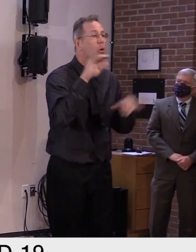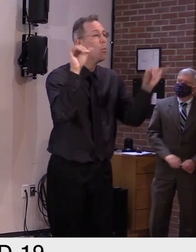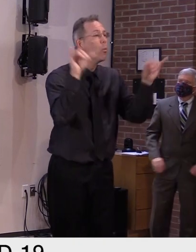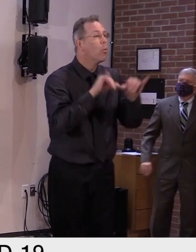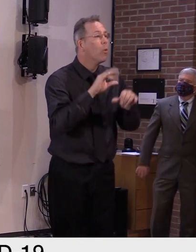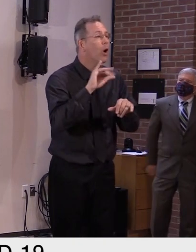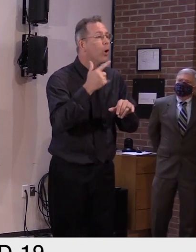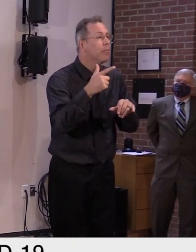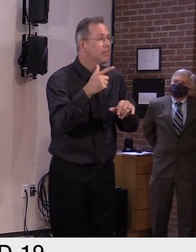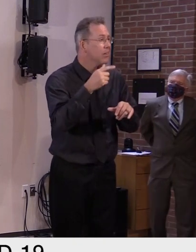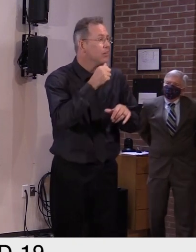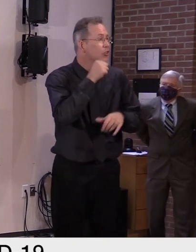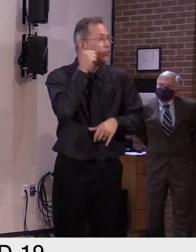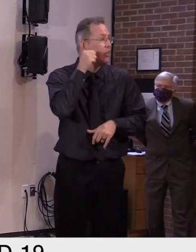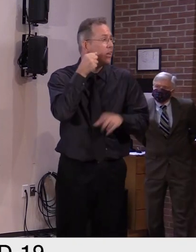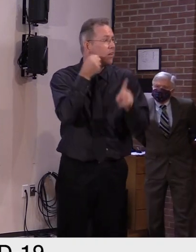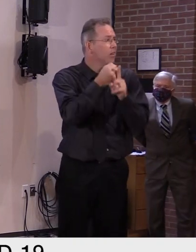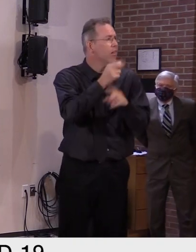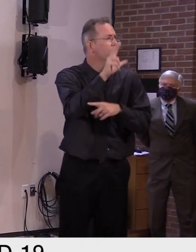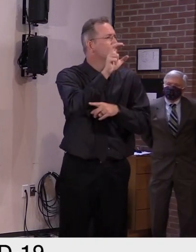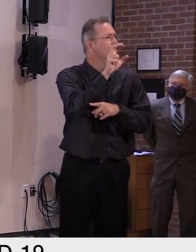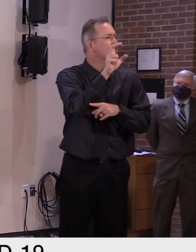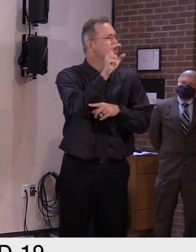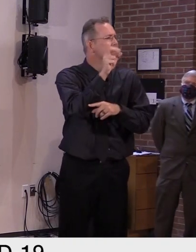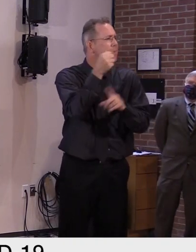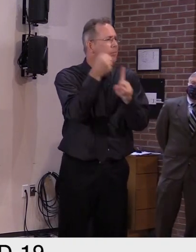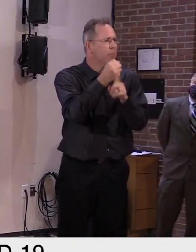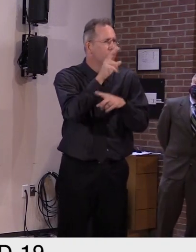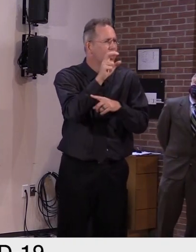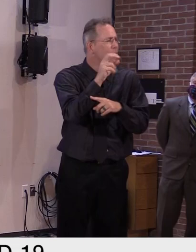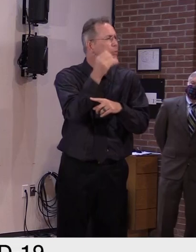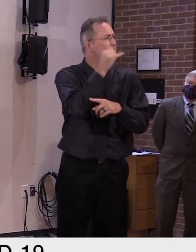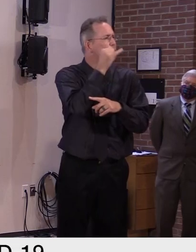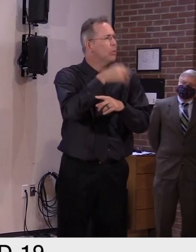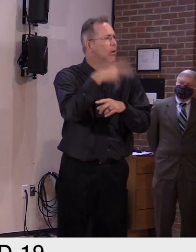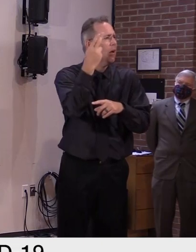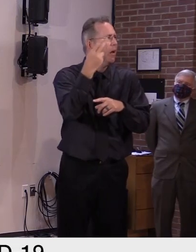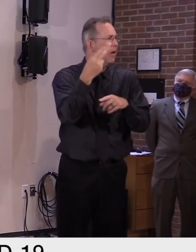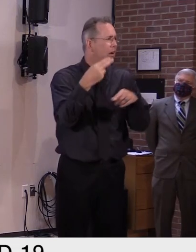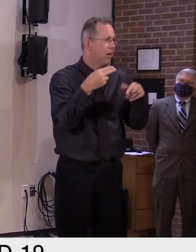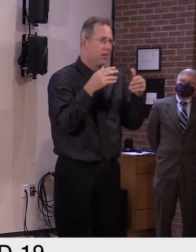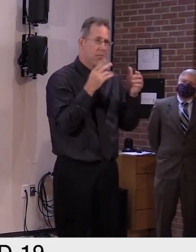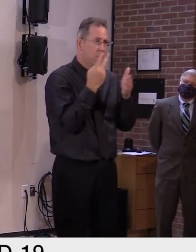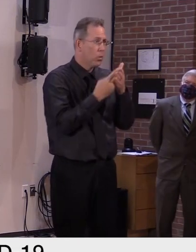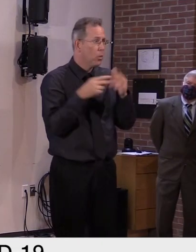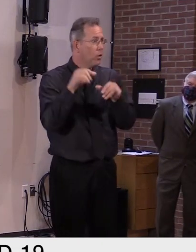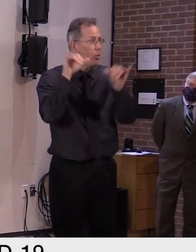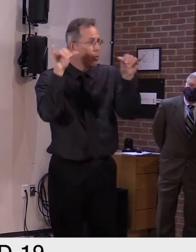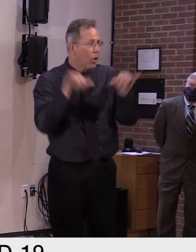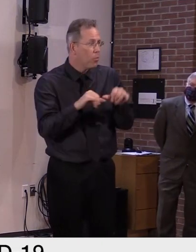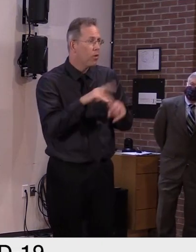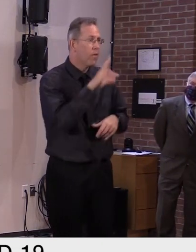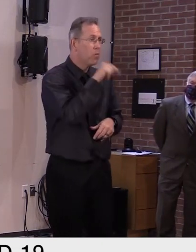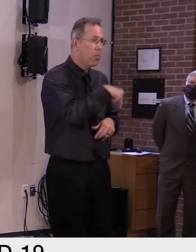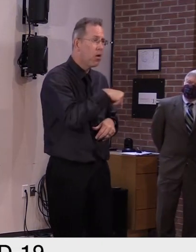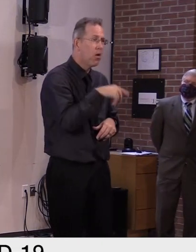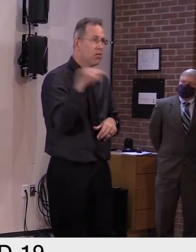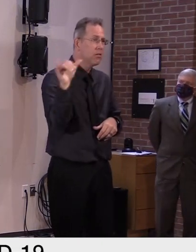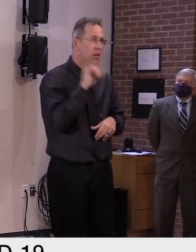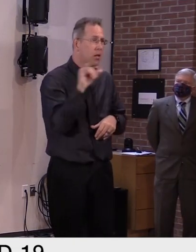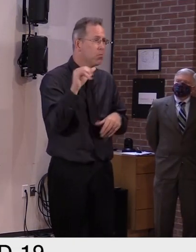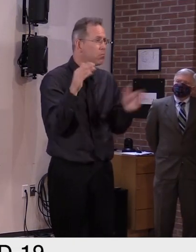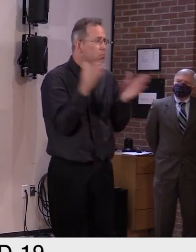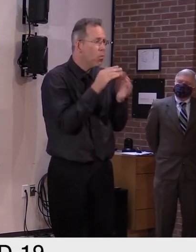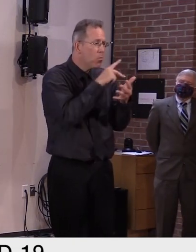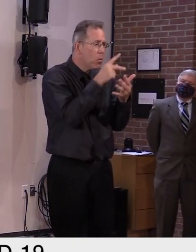That would say to me they have a problem. And when we have 10 or 11 or 12, and yesterday I think it was 9,